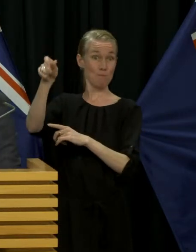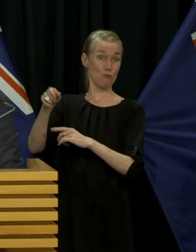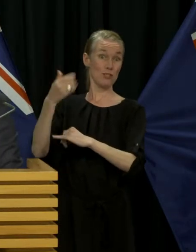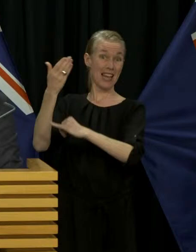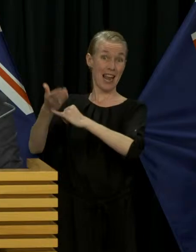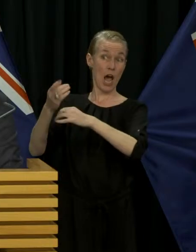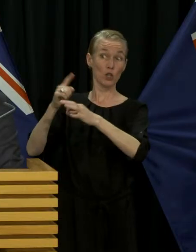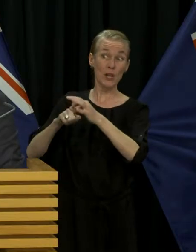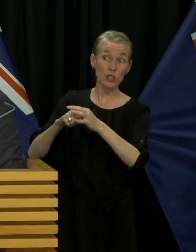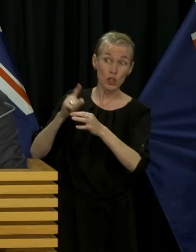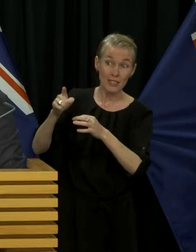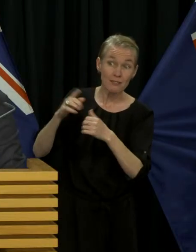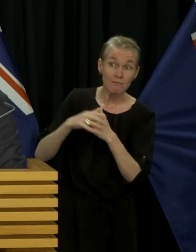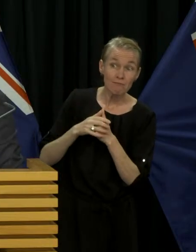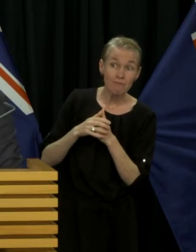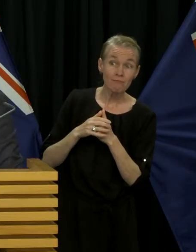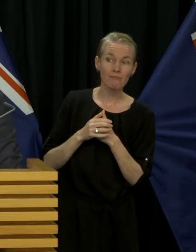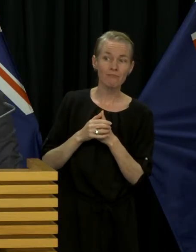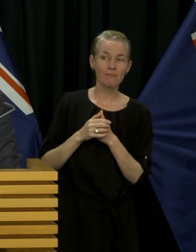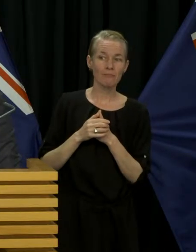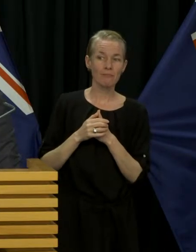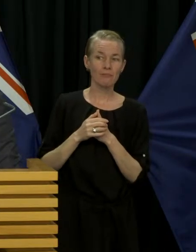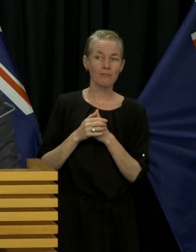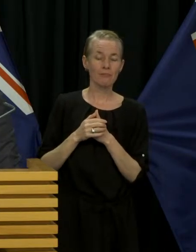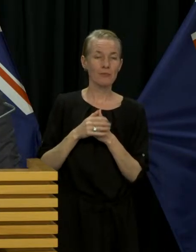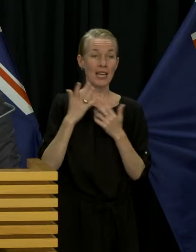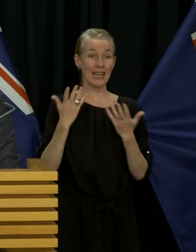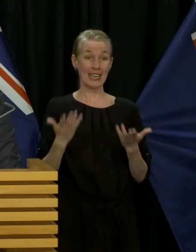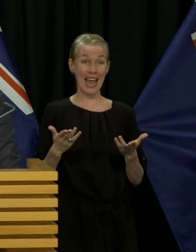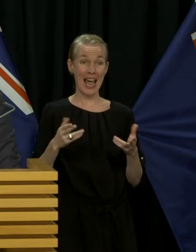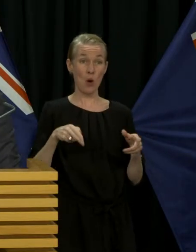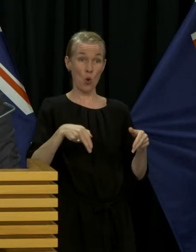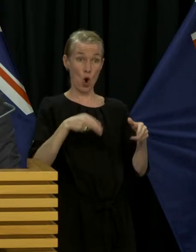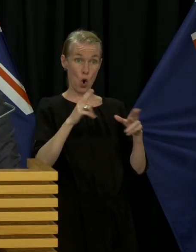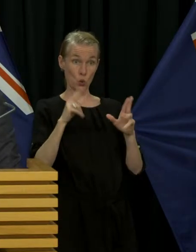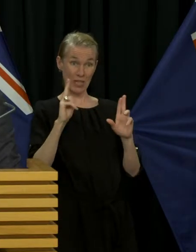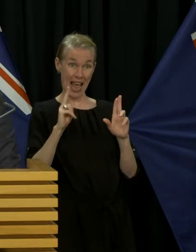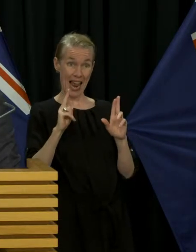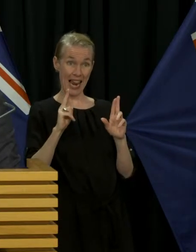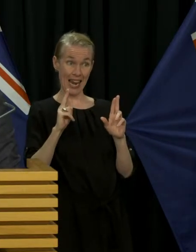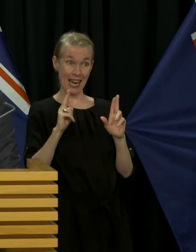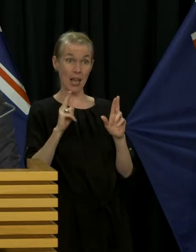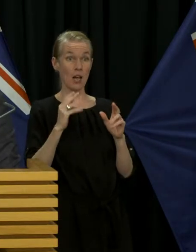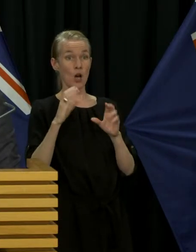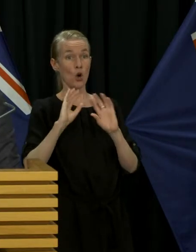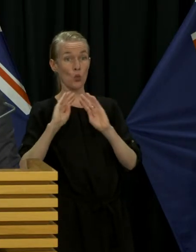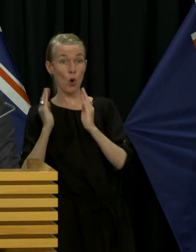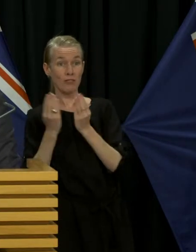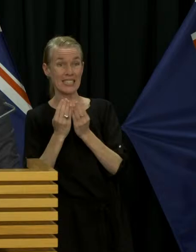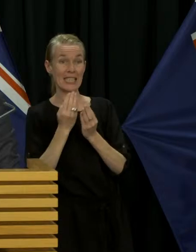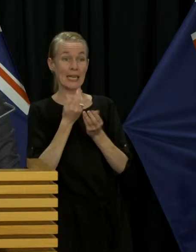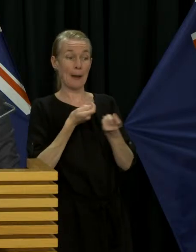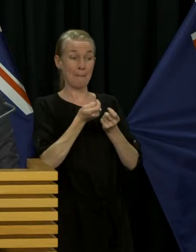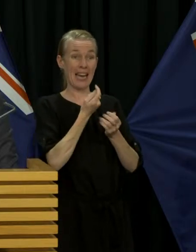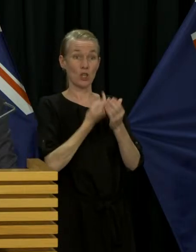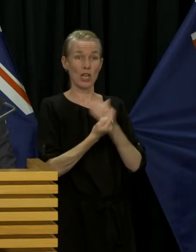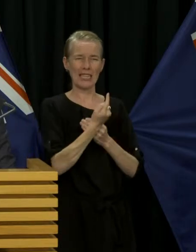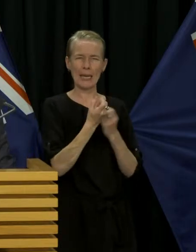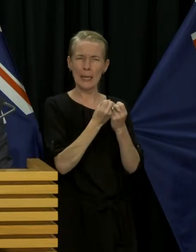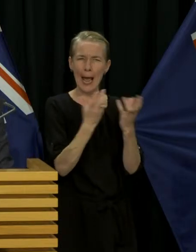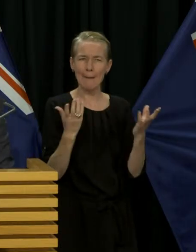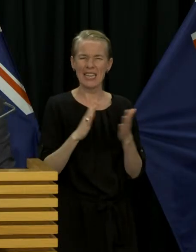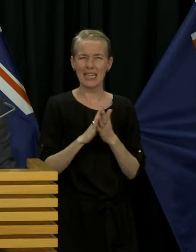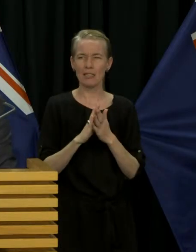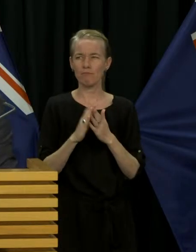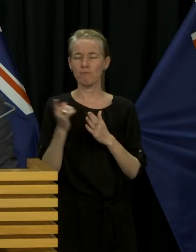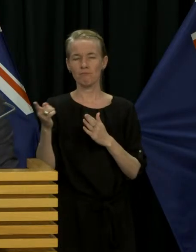there still a question? Yeah. How many people are currently in managed isolation? Do you have that number? Yes, it's sitting just under 3,000. I